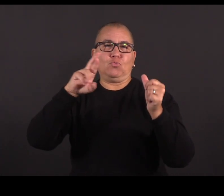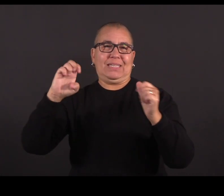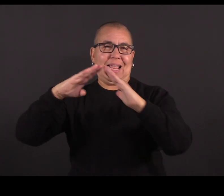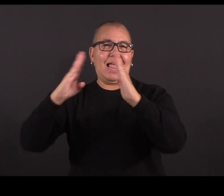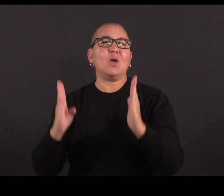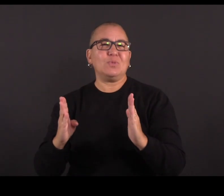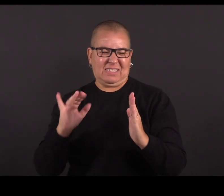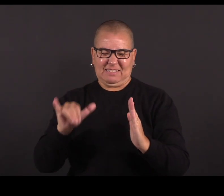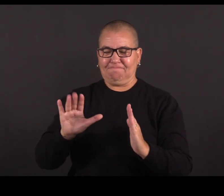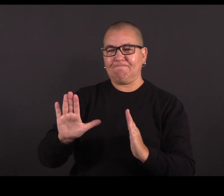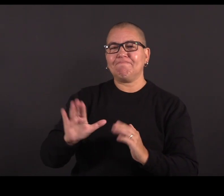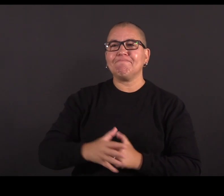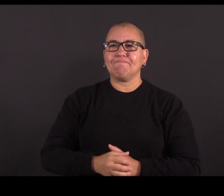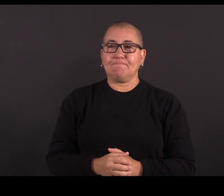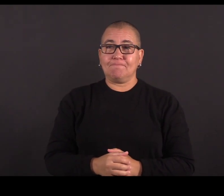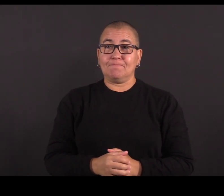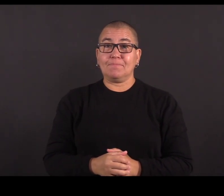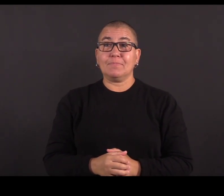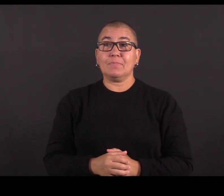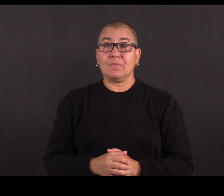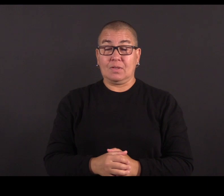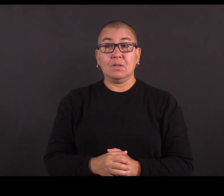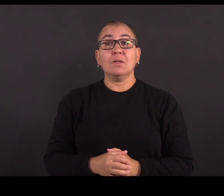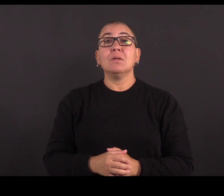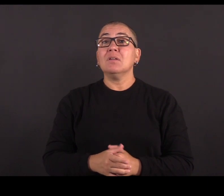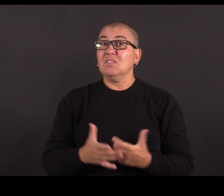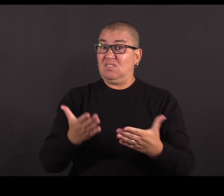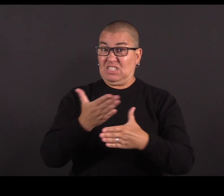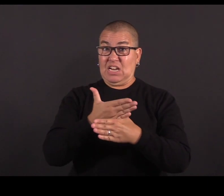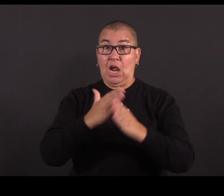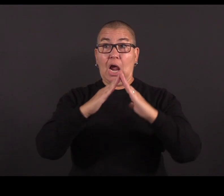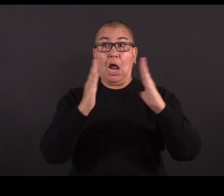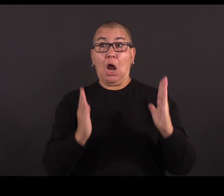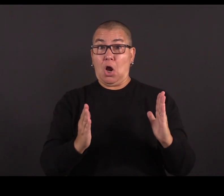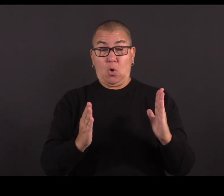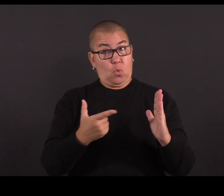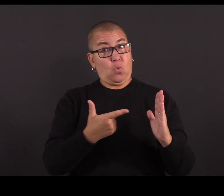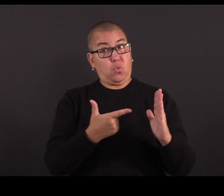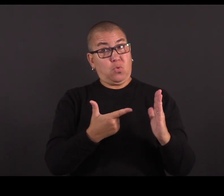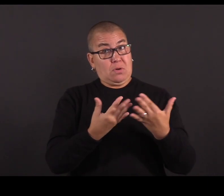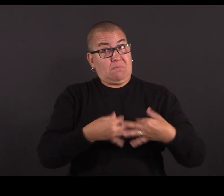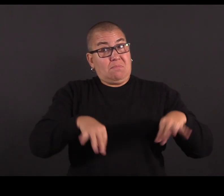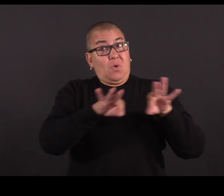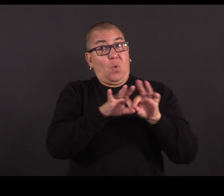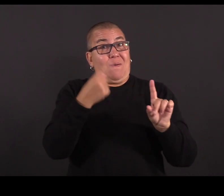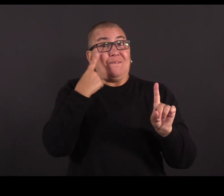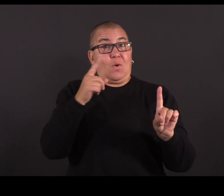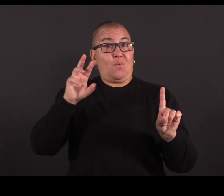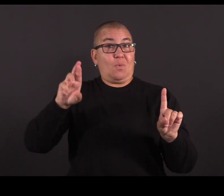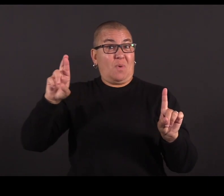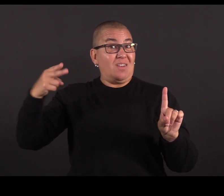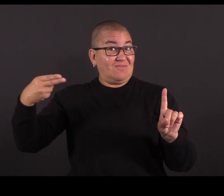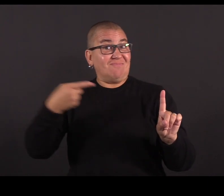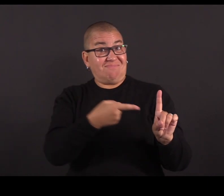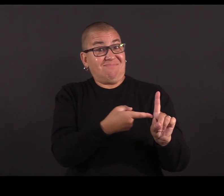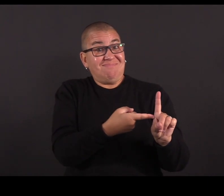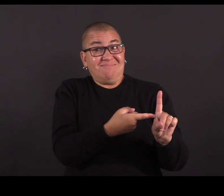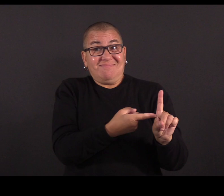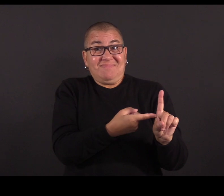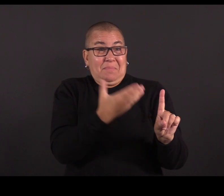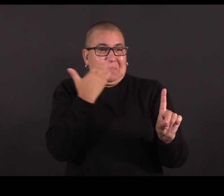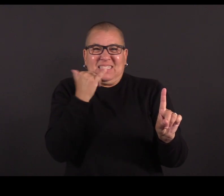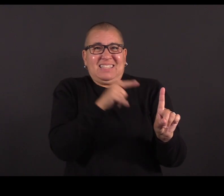Shared housing can be useful for a rapid rehousing program participants since only a portion of their rent will be covered by the